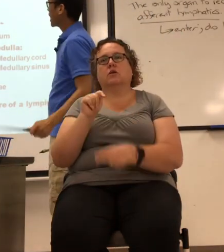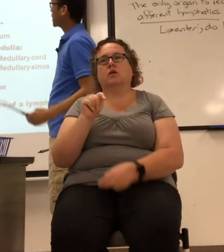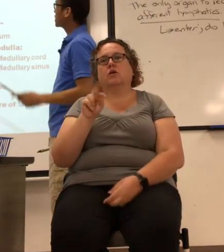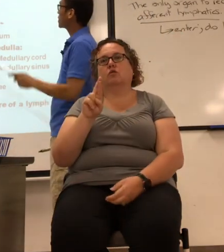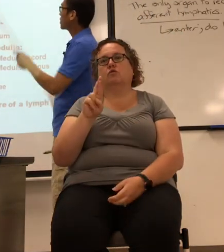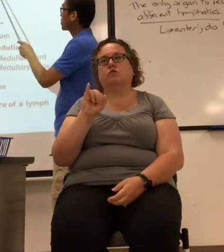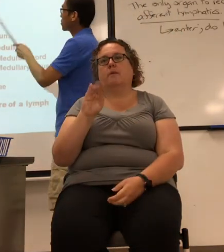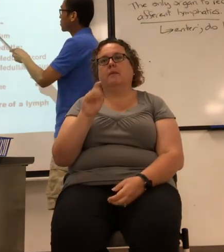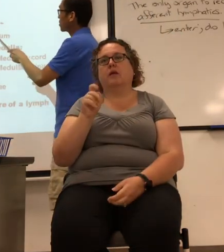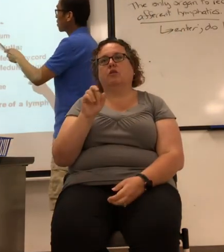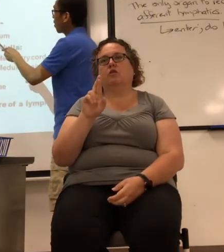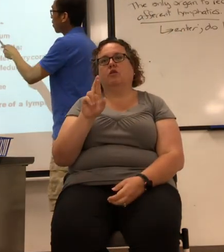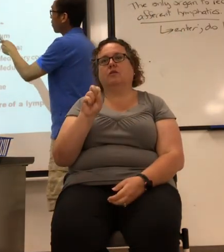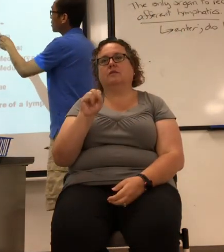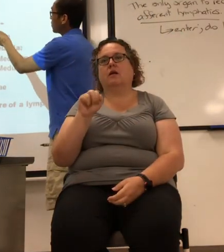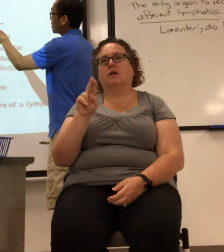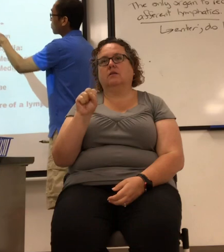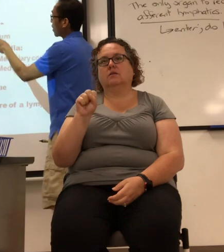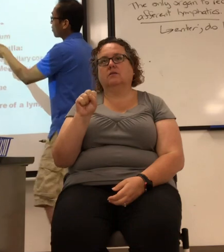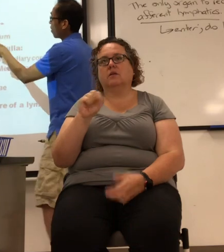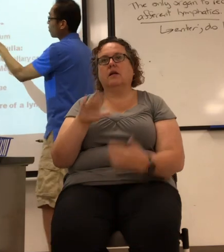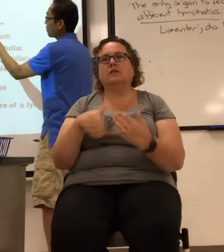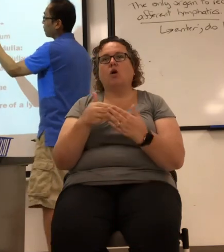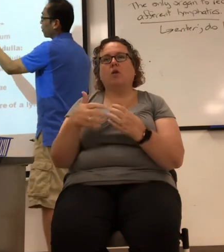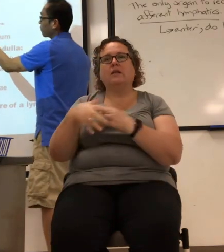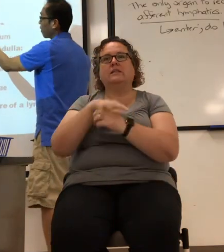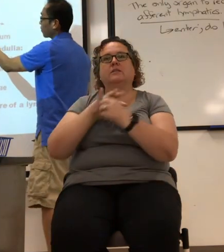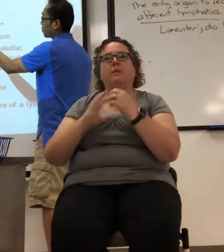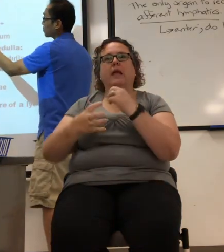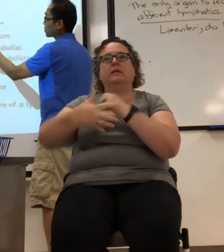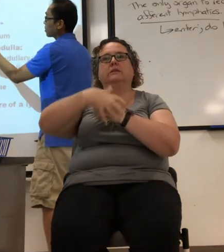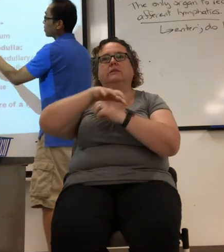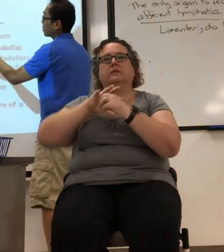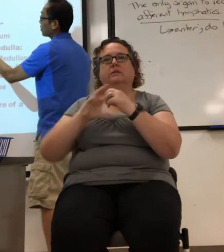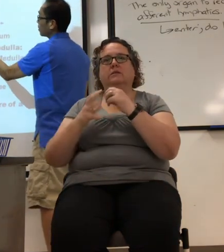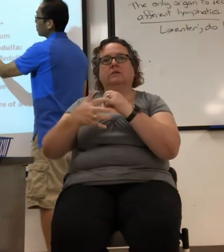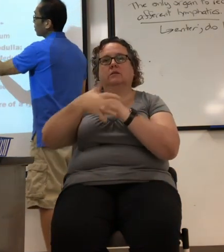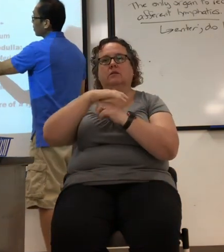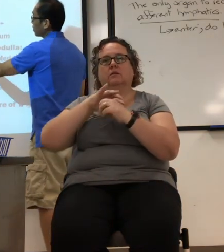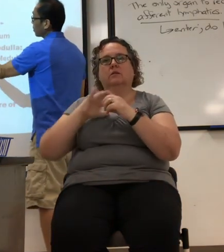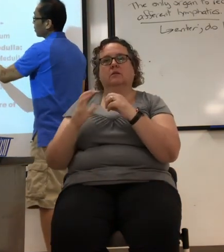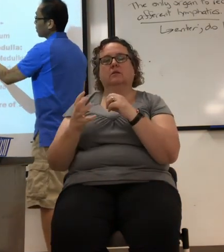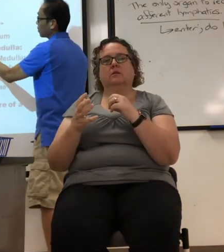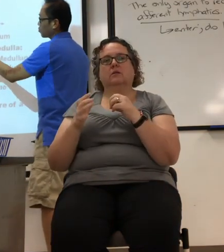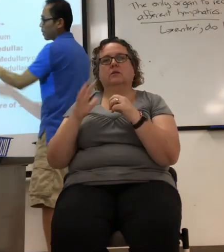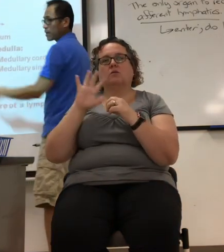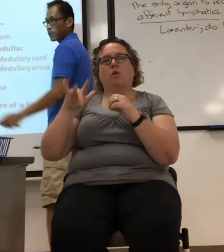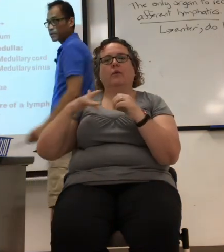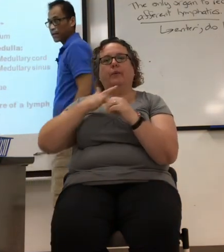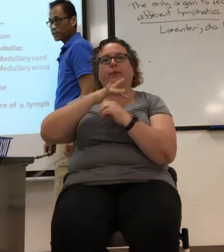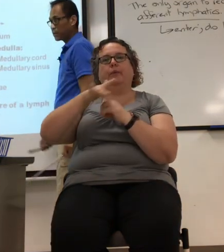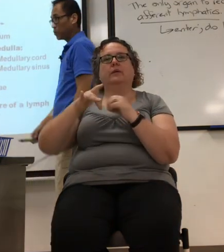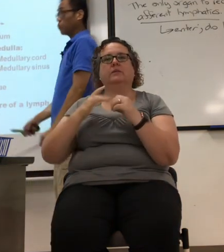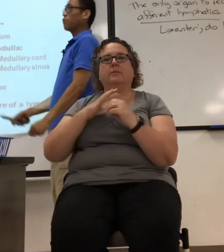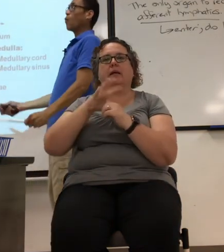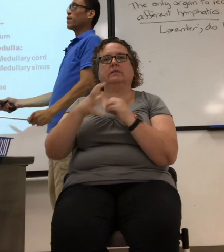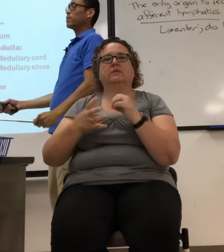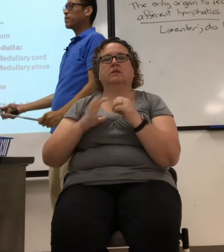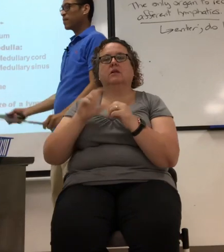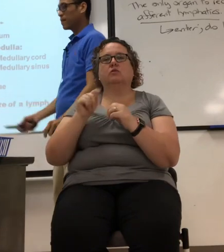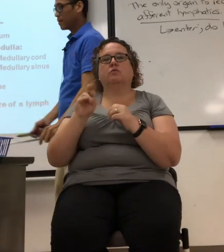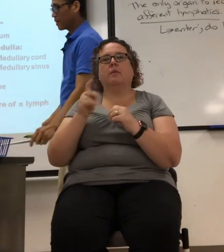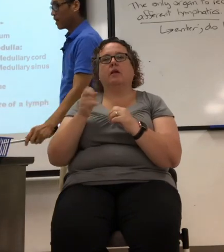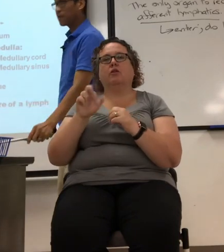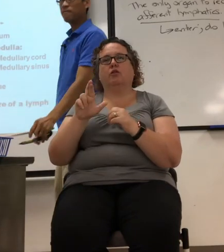trabecular sinus. There's all the space around all the lymphoid follicles. trabecular sinus, and you